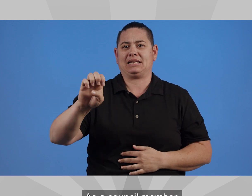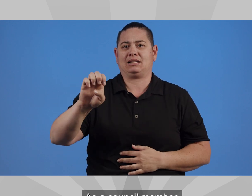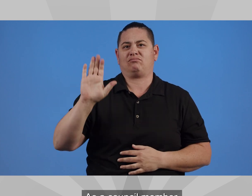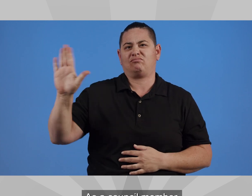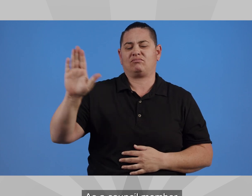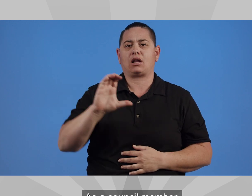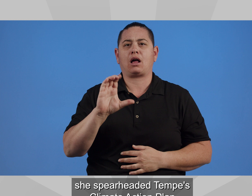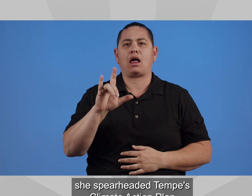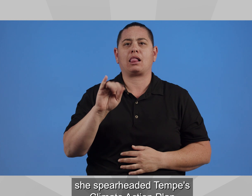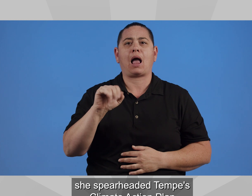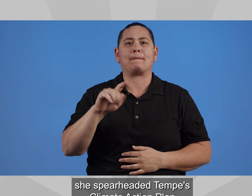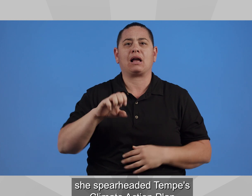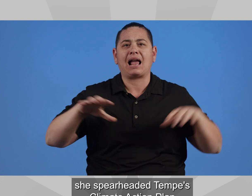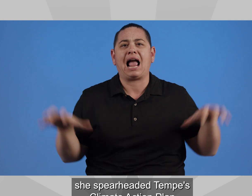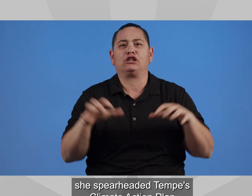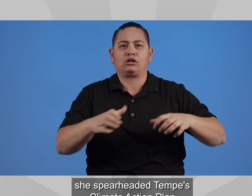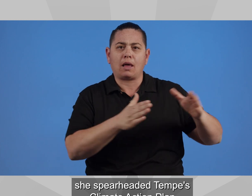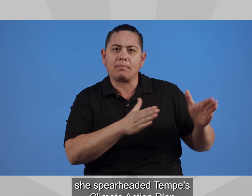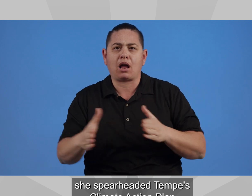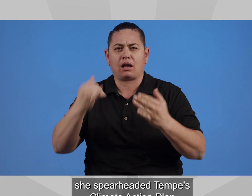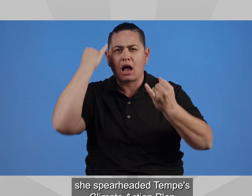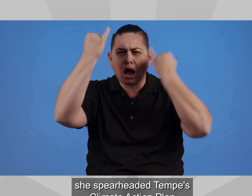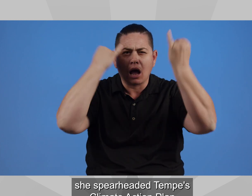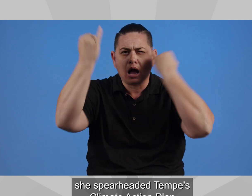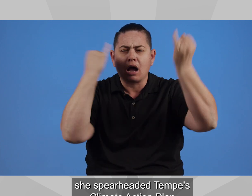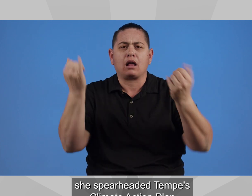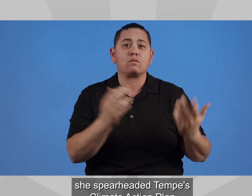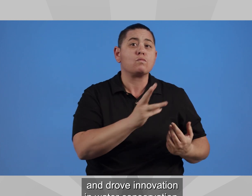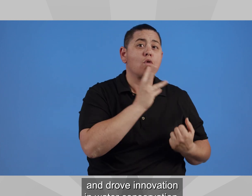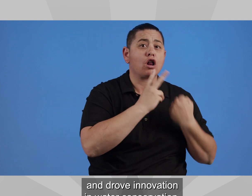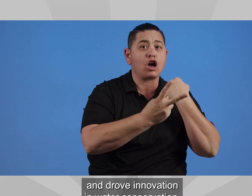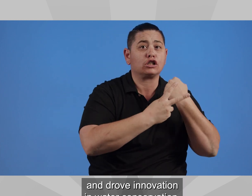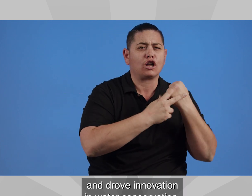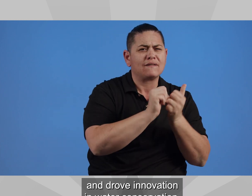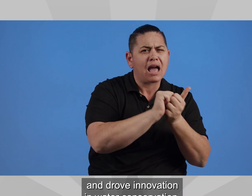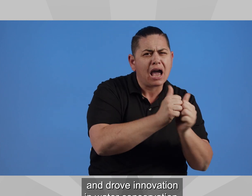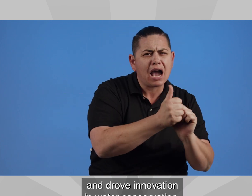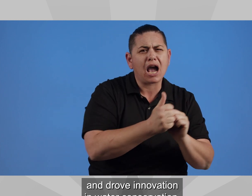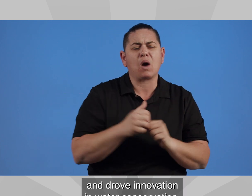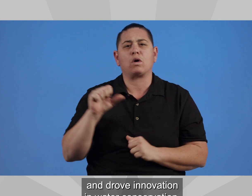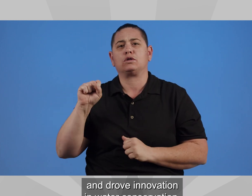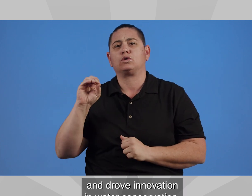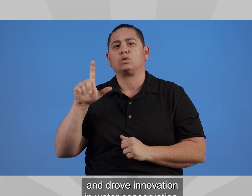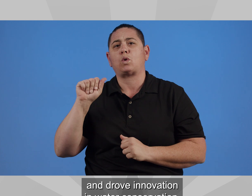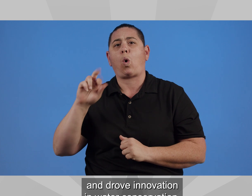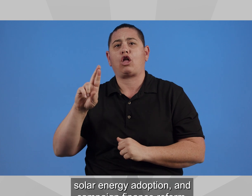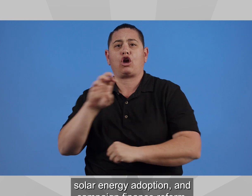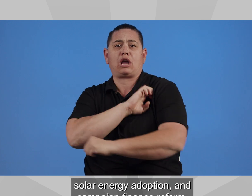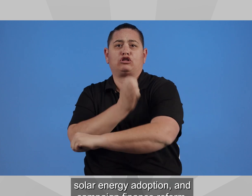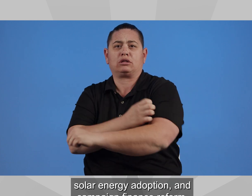As a council member, she spearheaded Tempe's Climate Action Plan and drove innovation in water